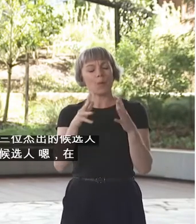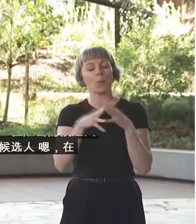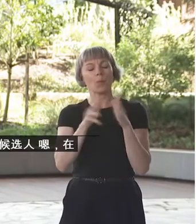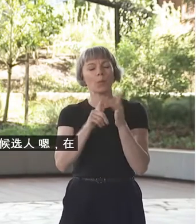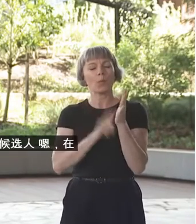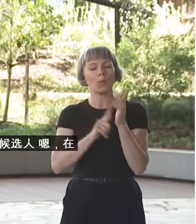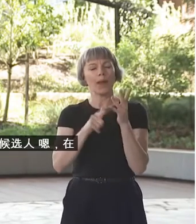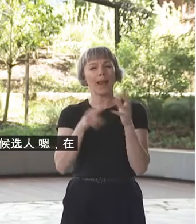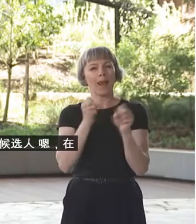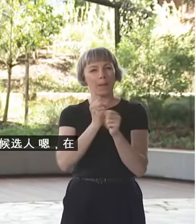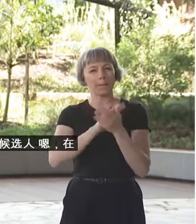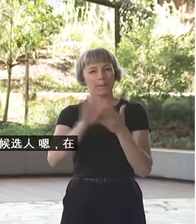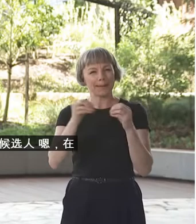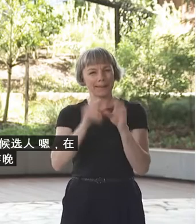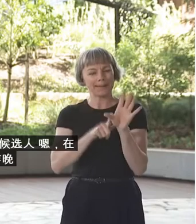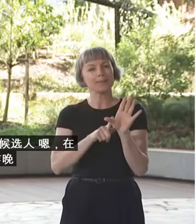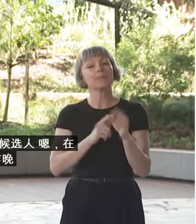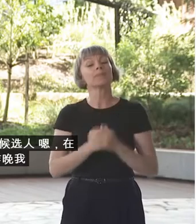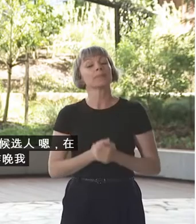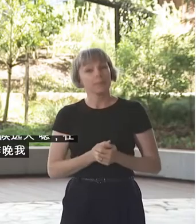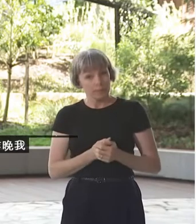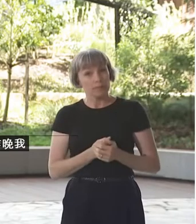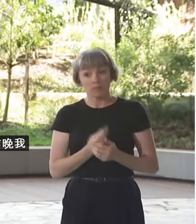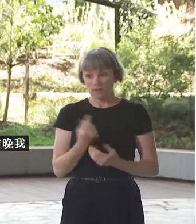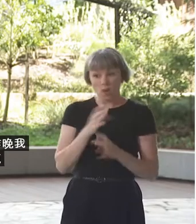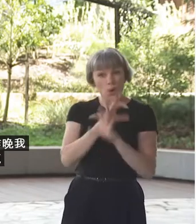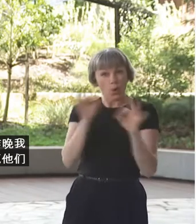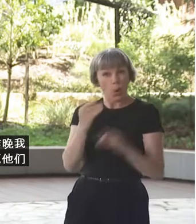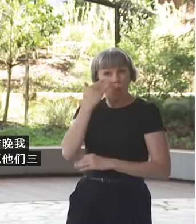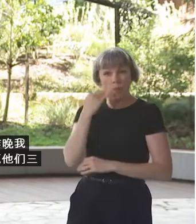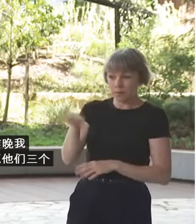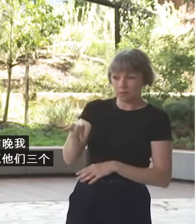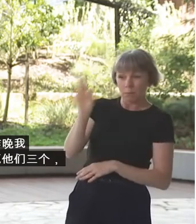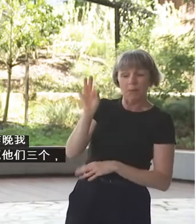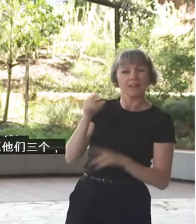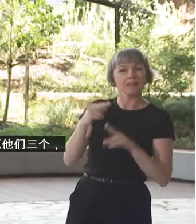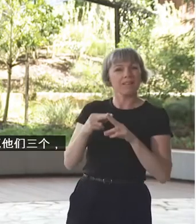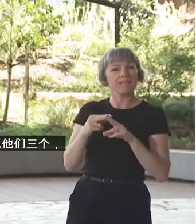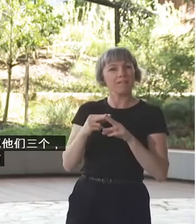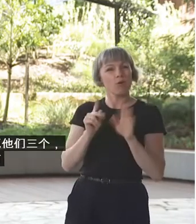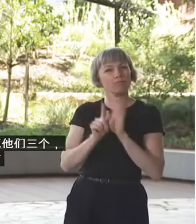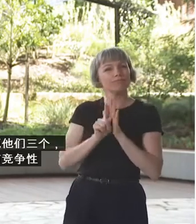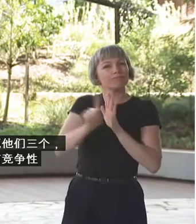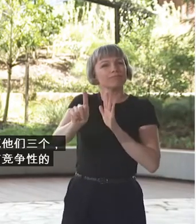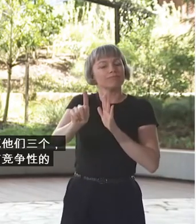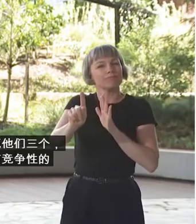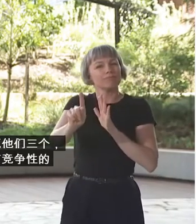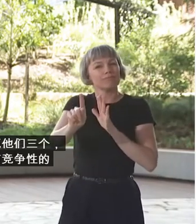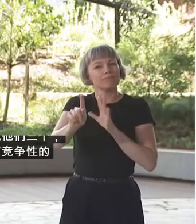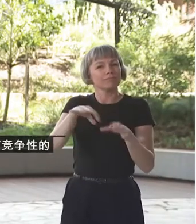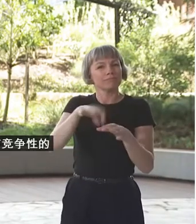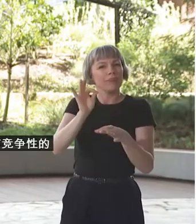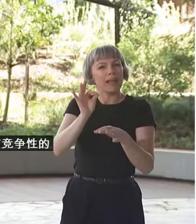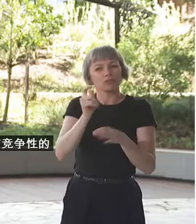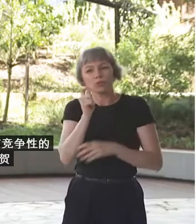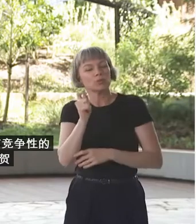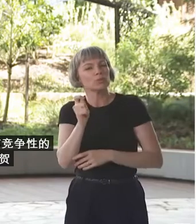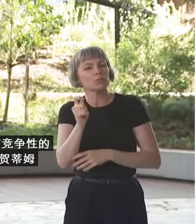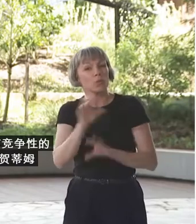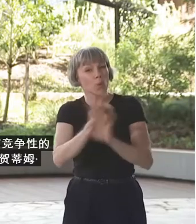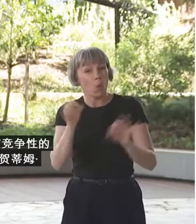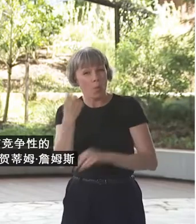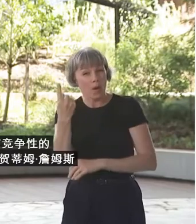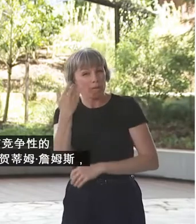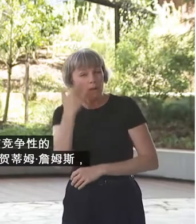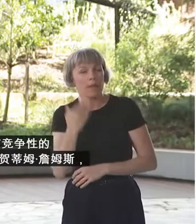candidates in the pre-selection last night. I would love to have pre-selected all three of them. And we have competitive processes, and